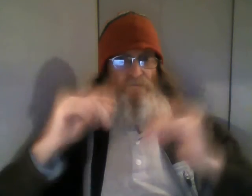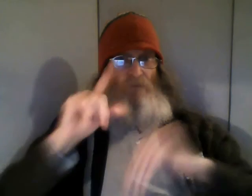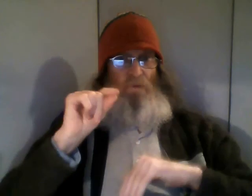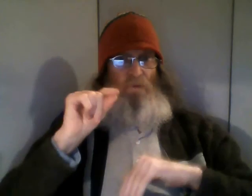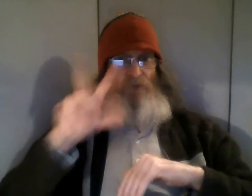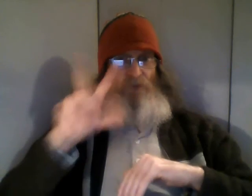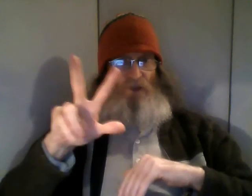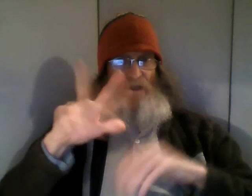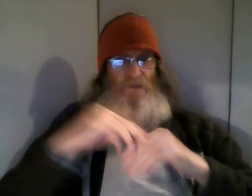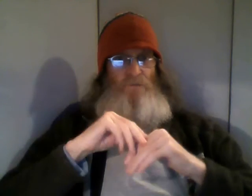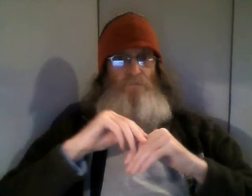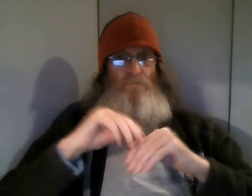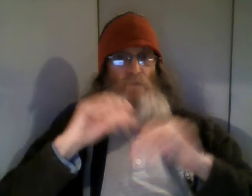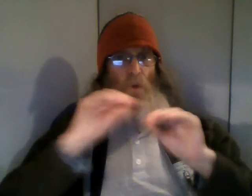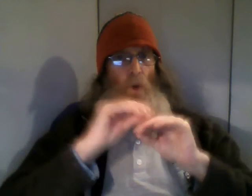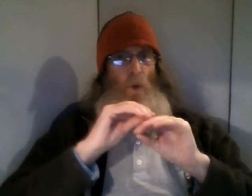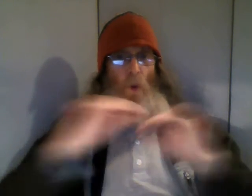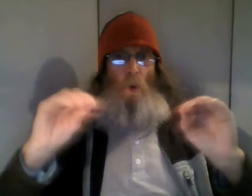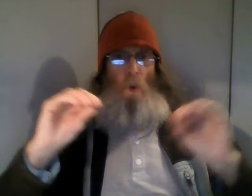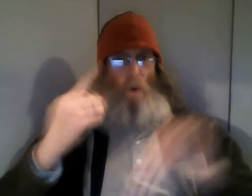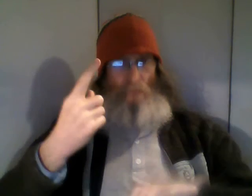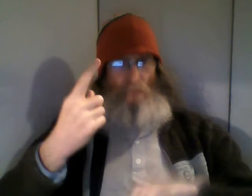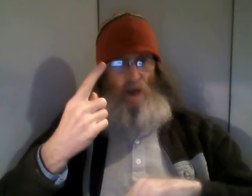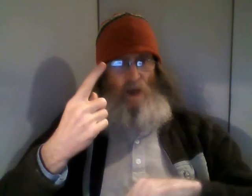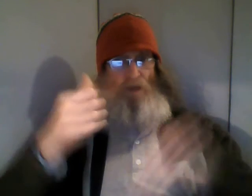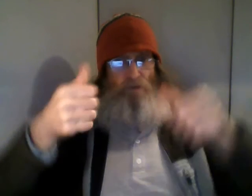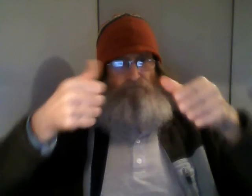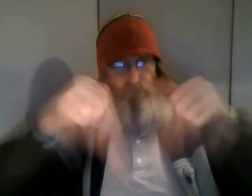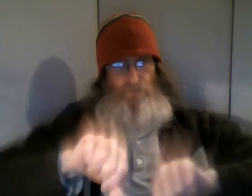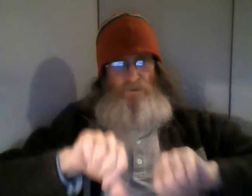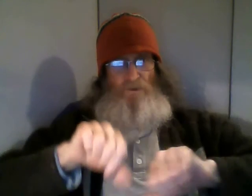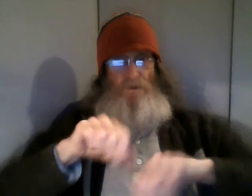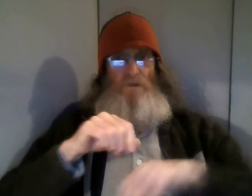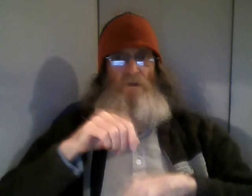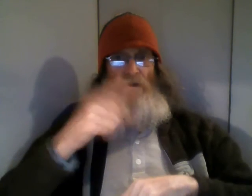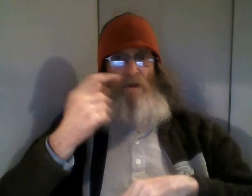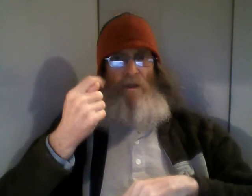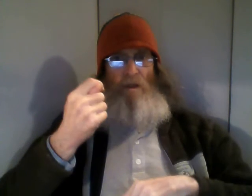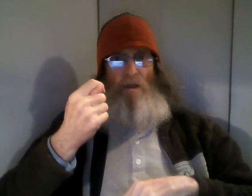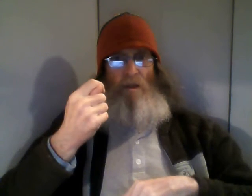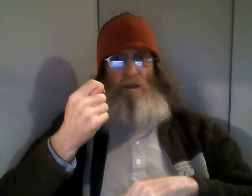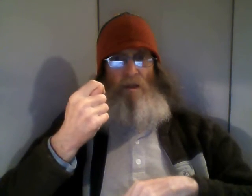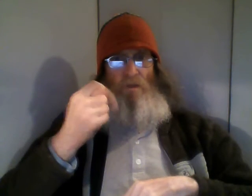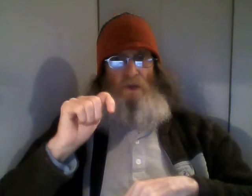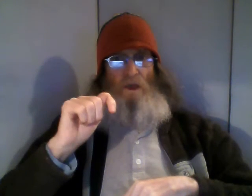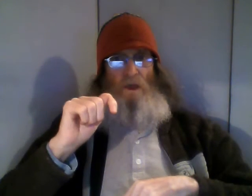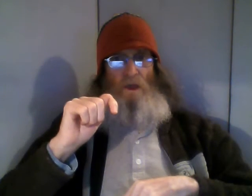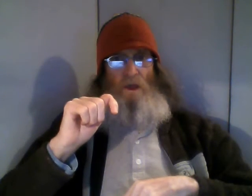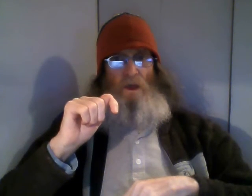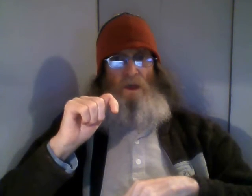I would be. The Cleaner, Sunday on ABTN.